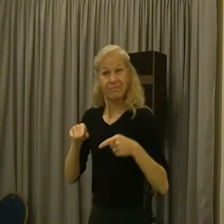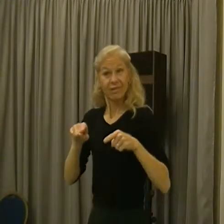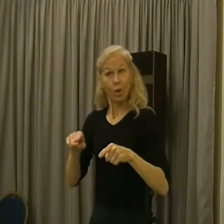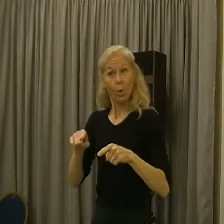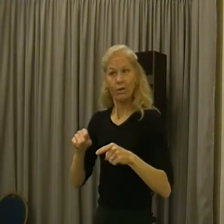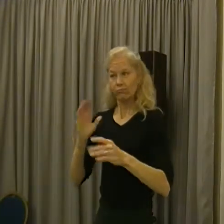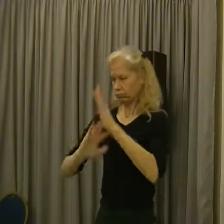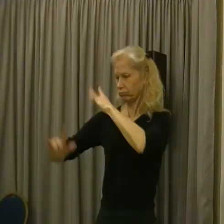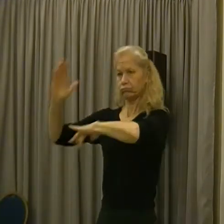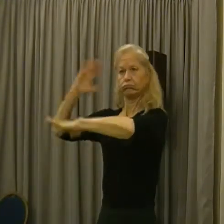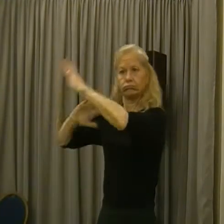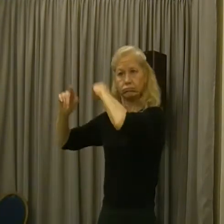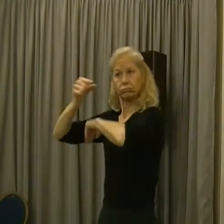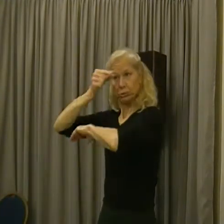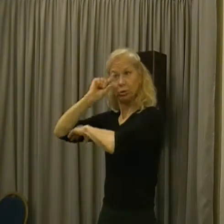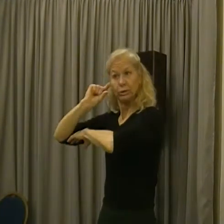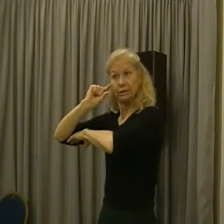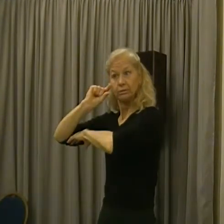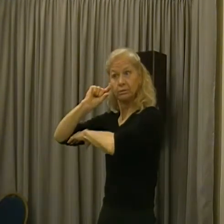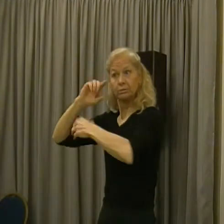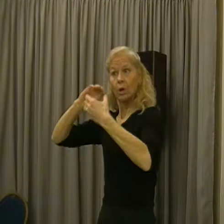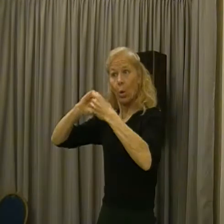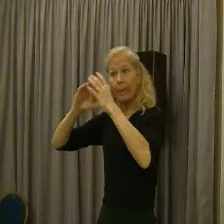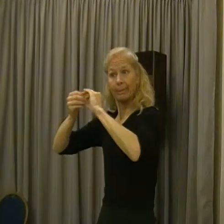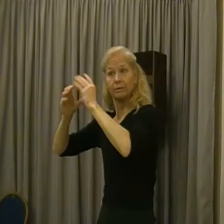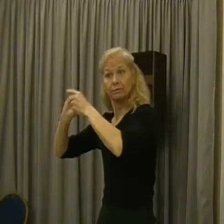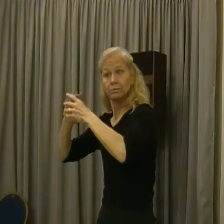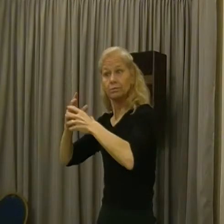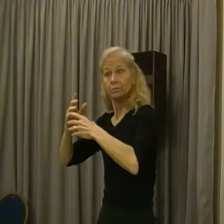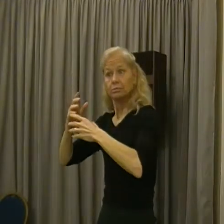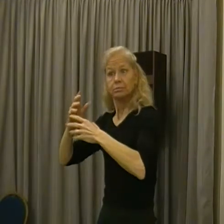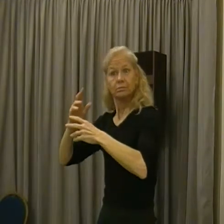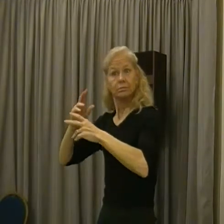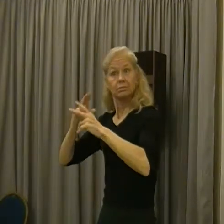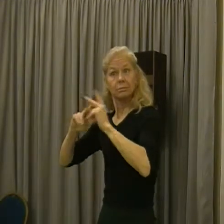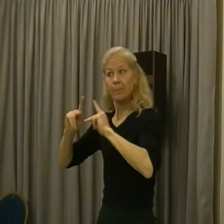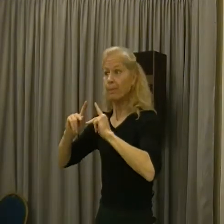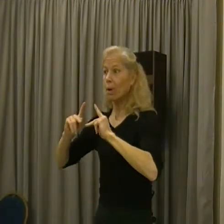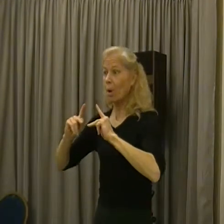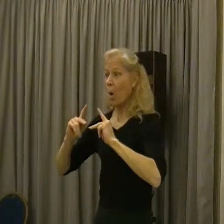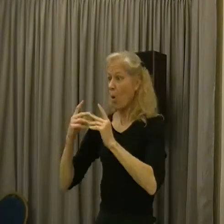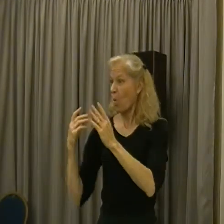and all the people who took pride in the land that produced such people that were strong.